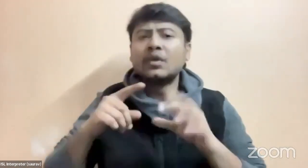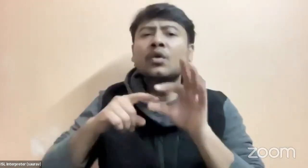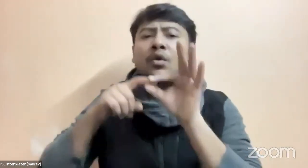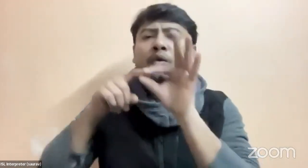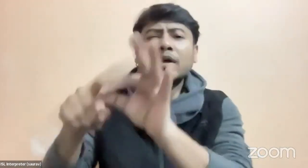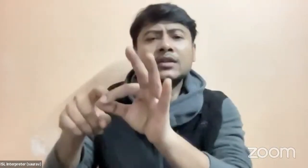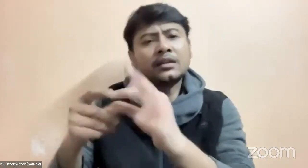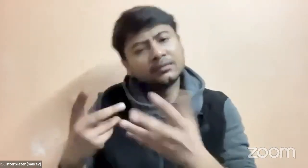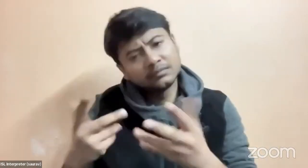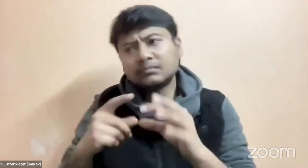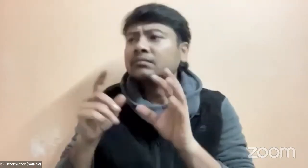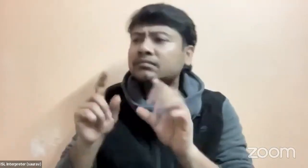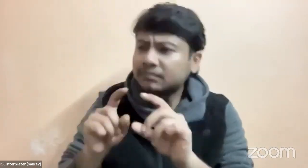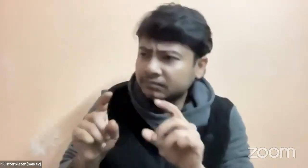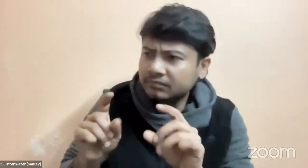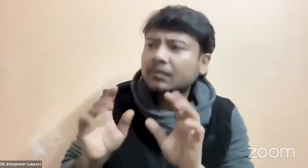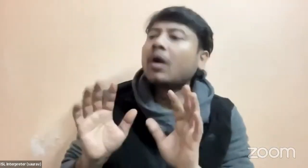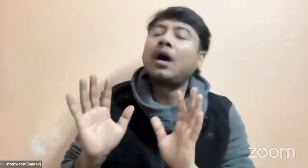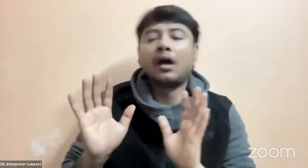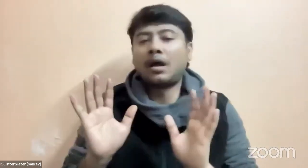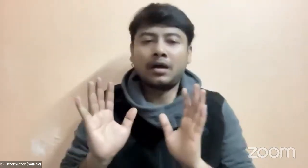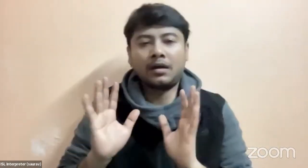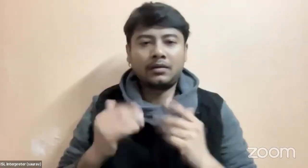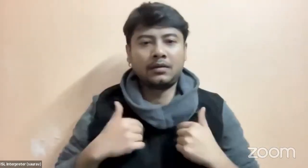Don't criticize them.